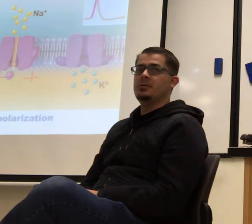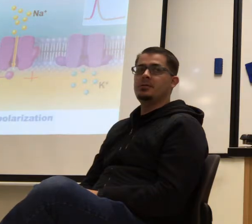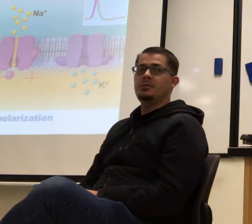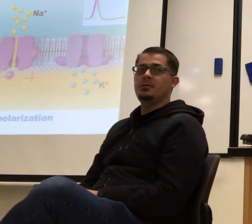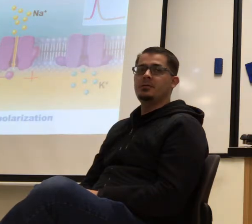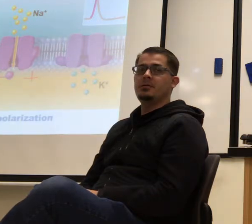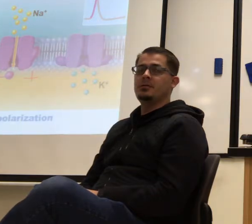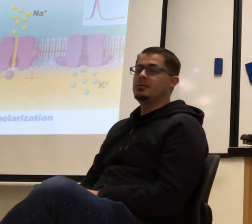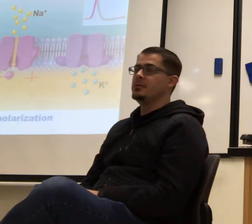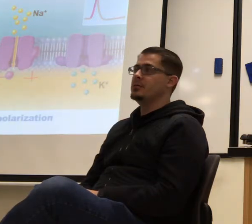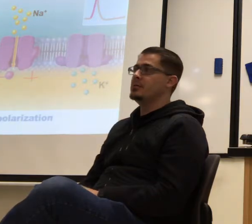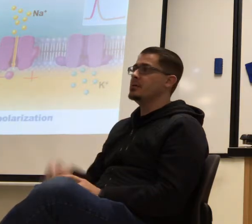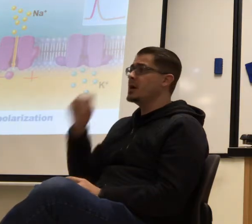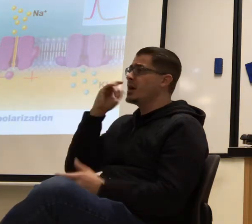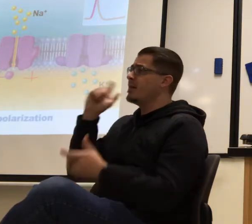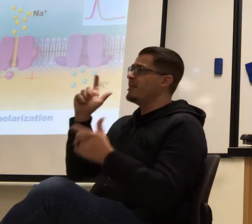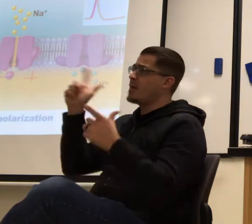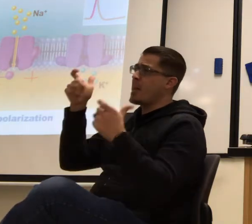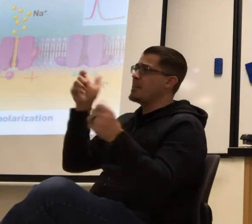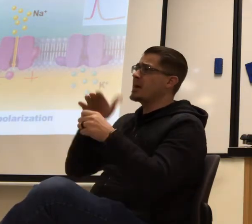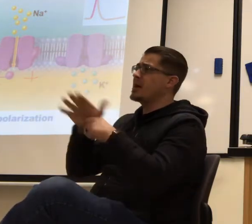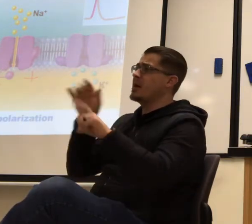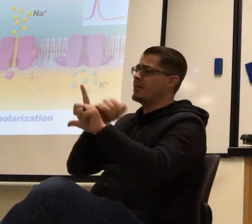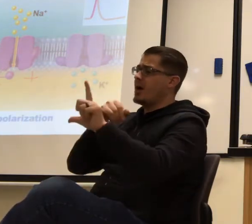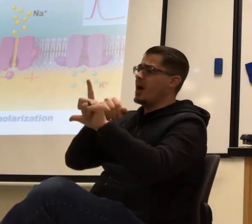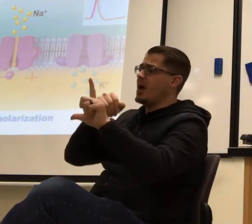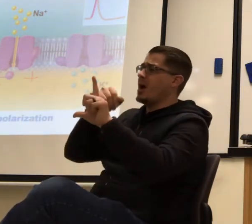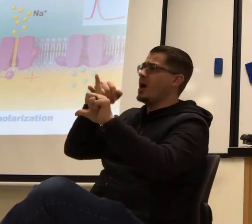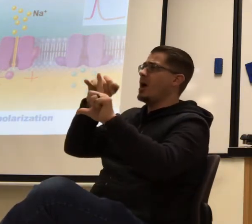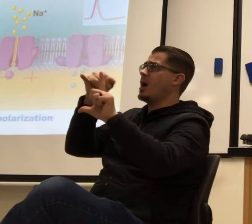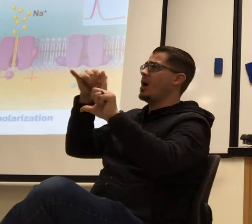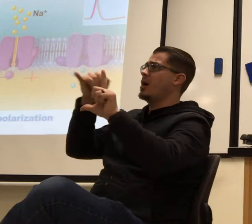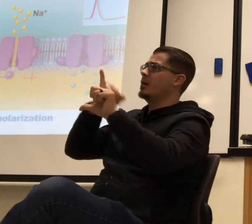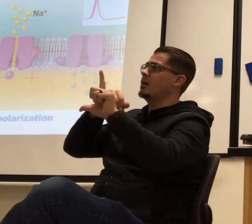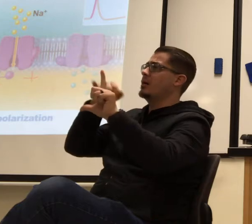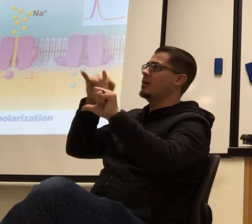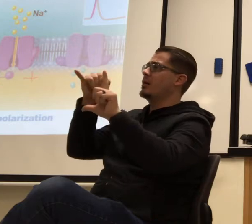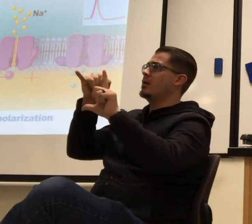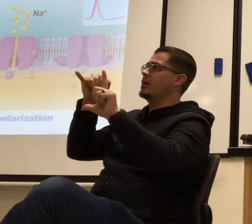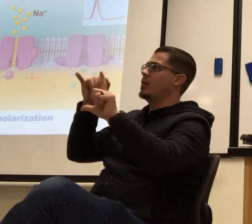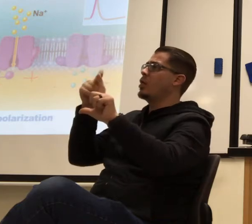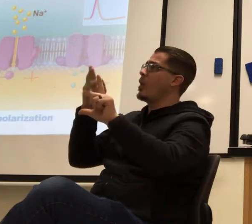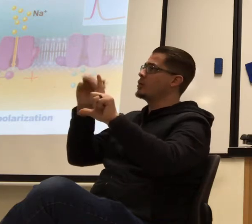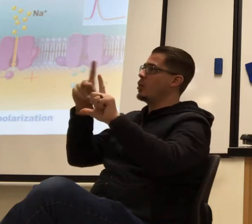Okay, so let's say it's a big enough stimulus you actually reach threshold, so you have a depolarization.